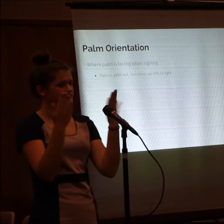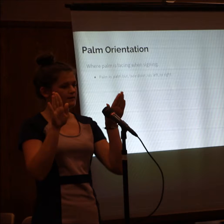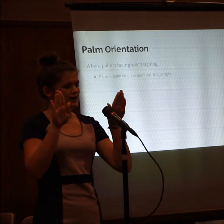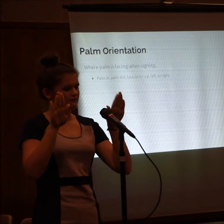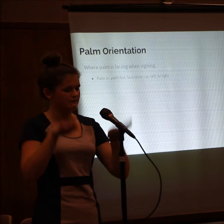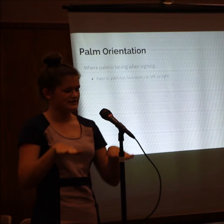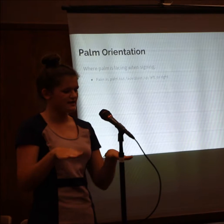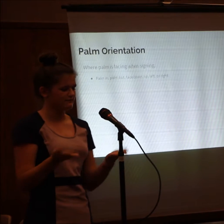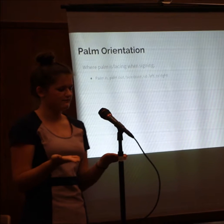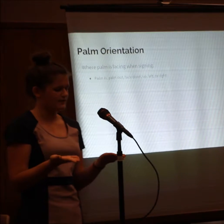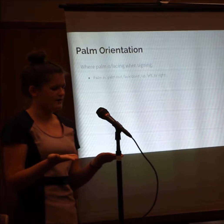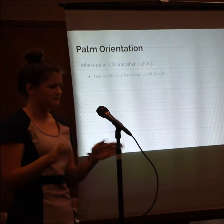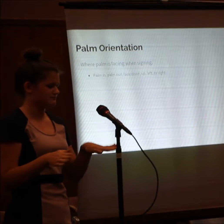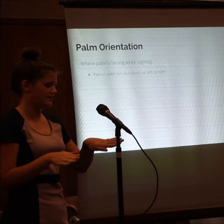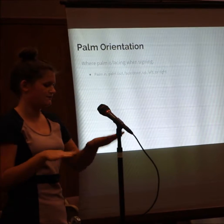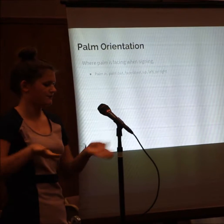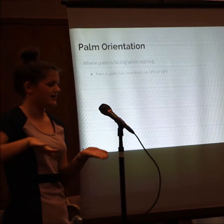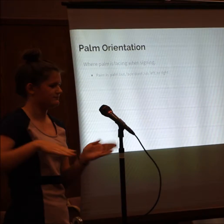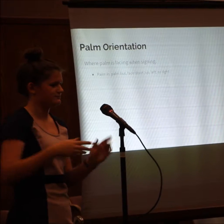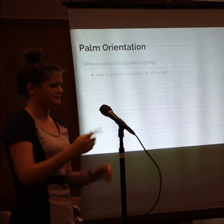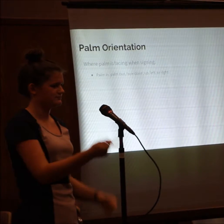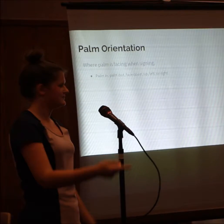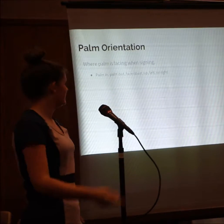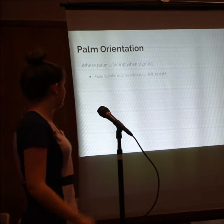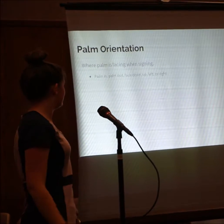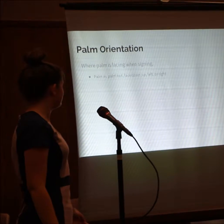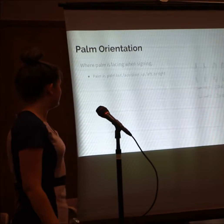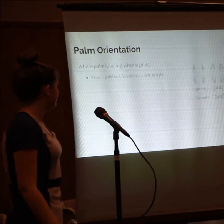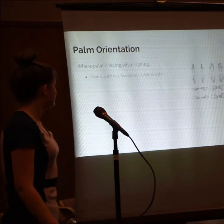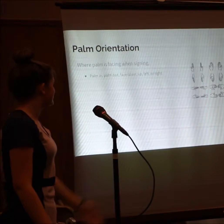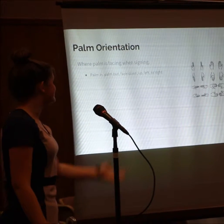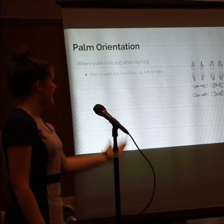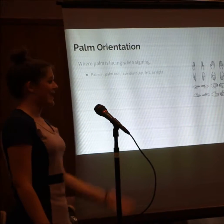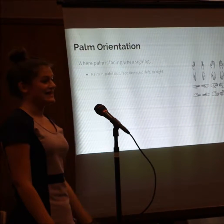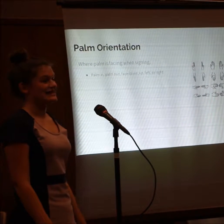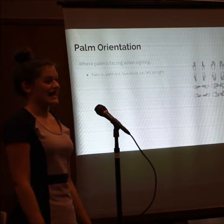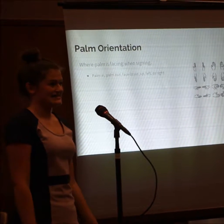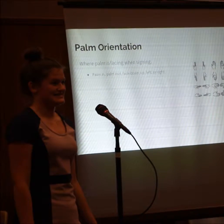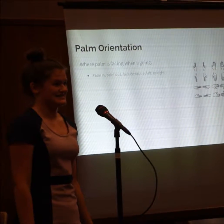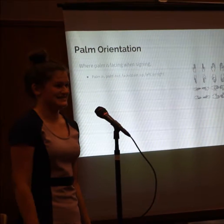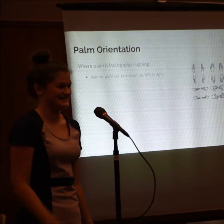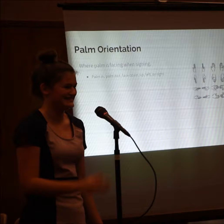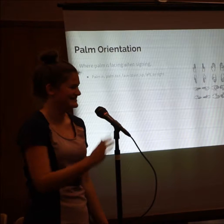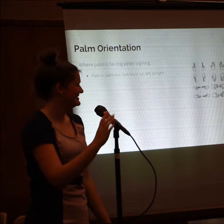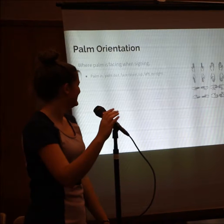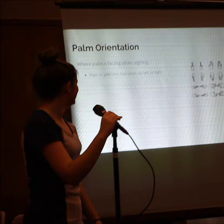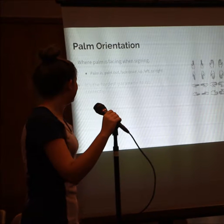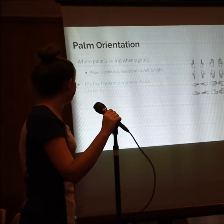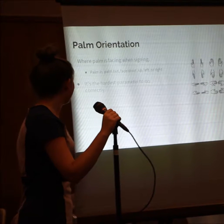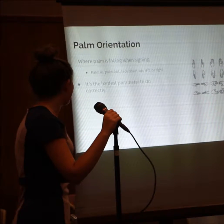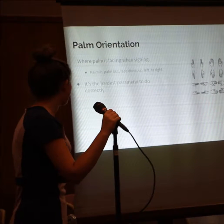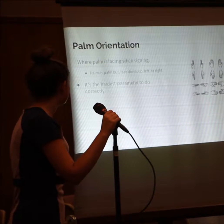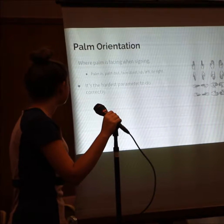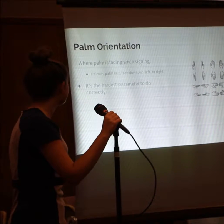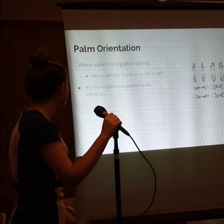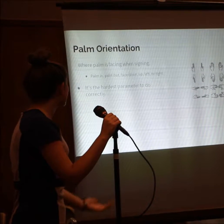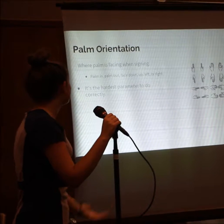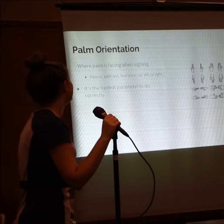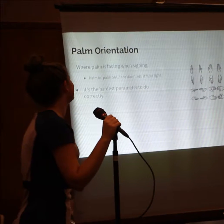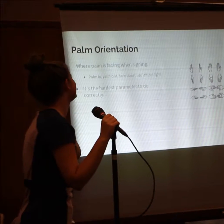palm out, face down, up, left, right. There is a lot. And in my opinion, it